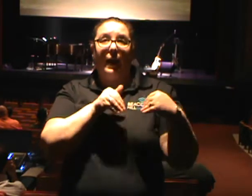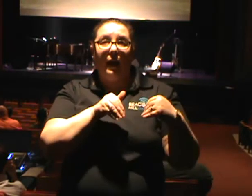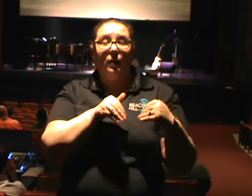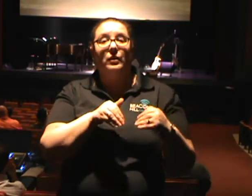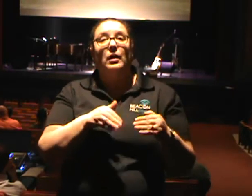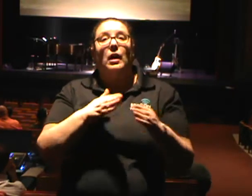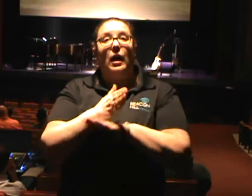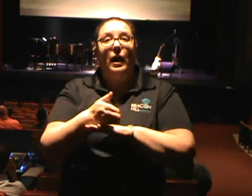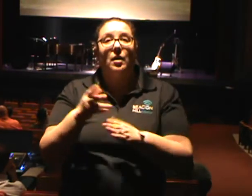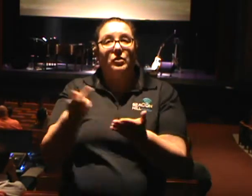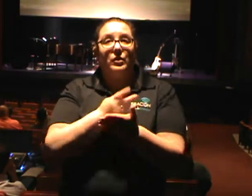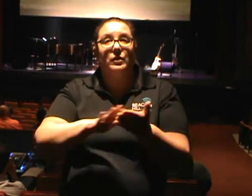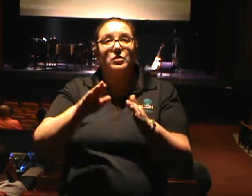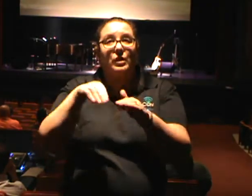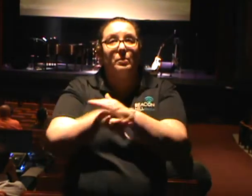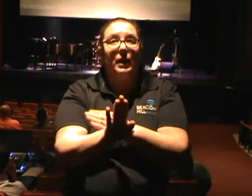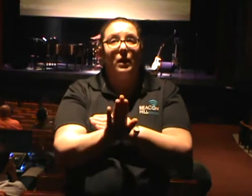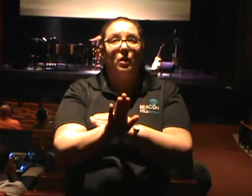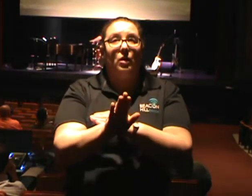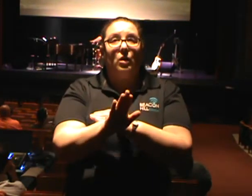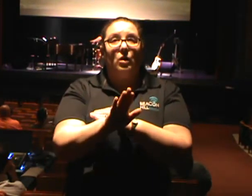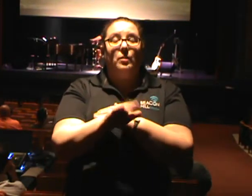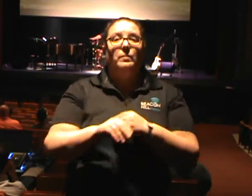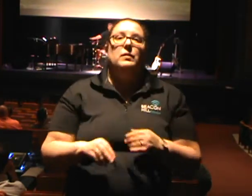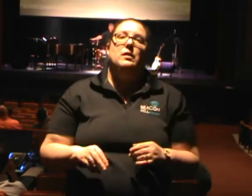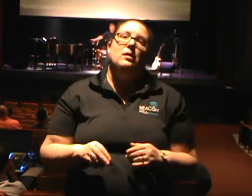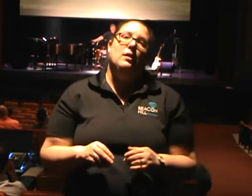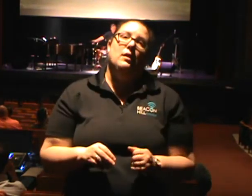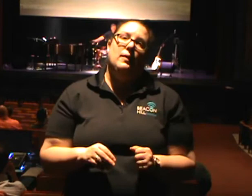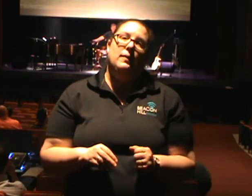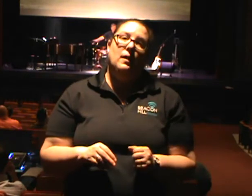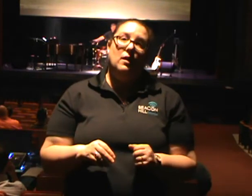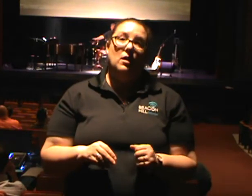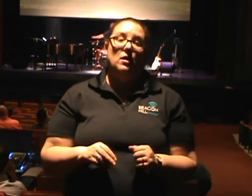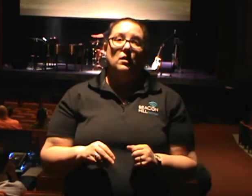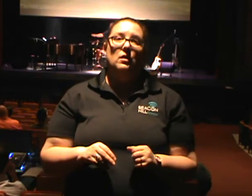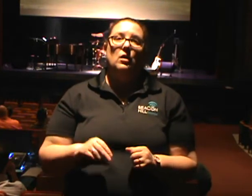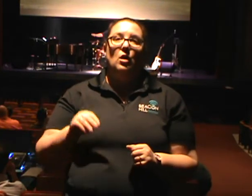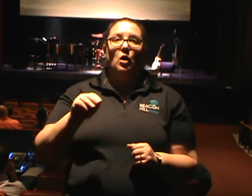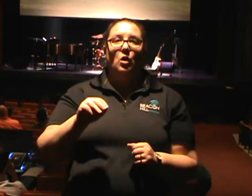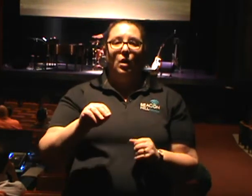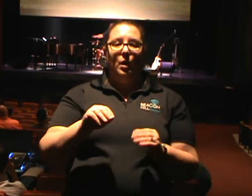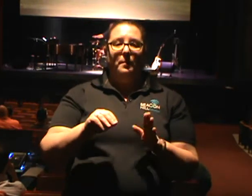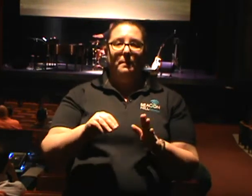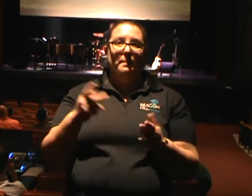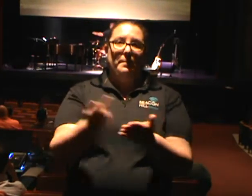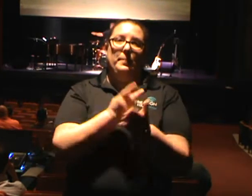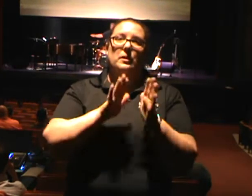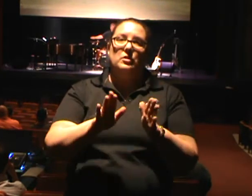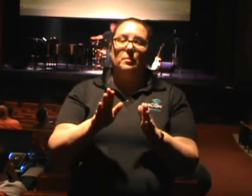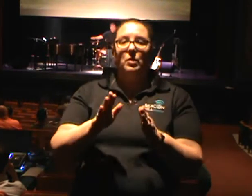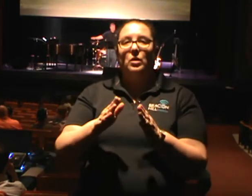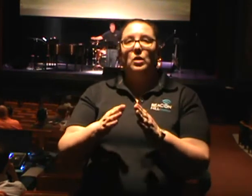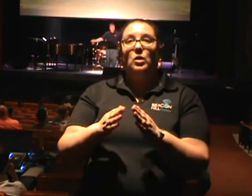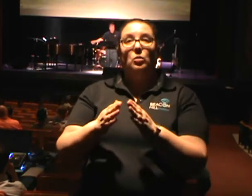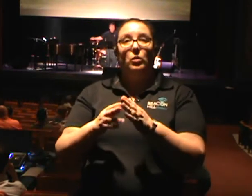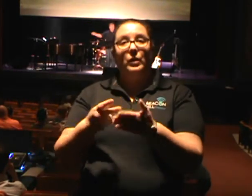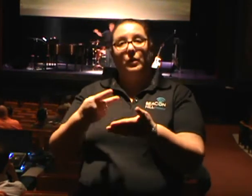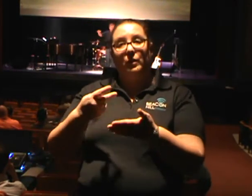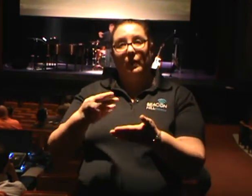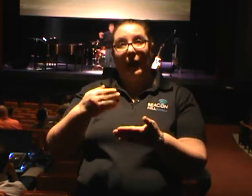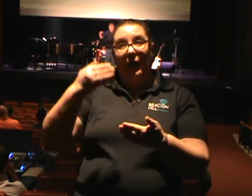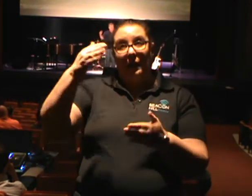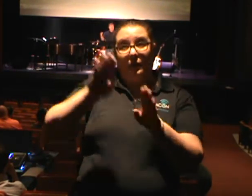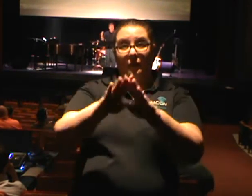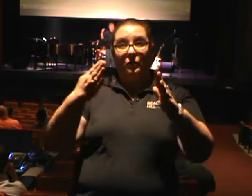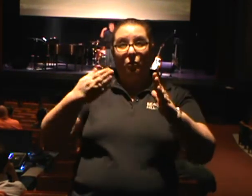night, the watchman would lay down at the front gate so that the sheep could be protected, that they could